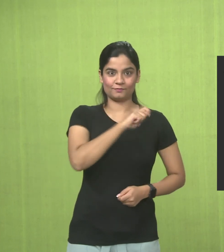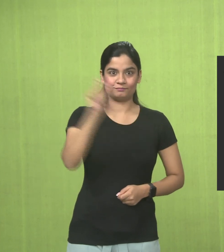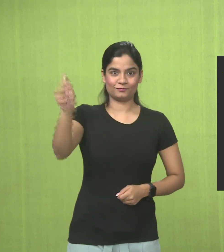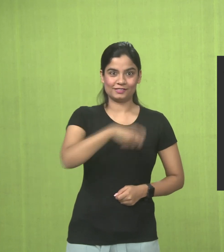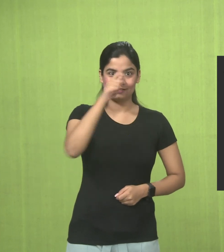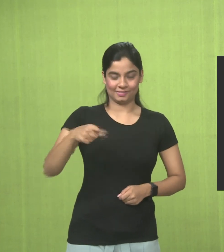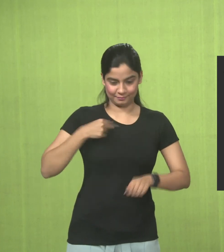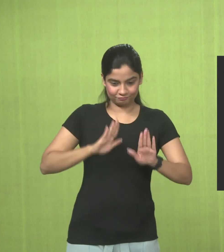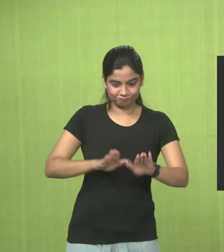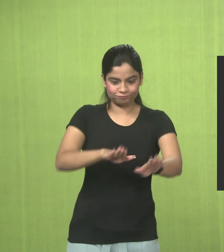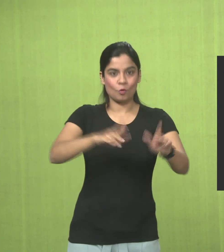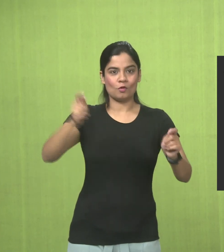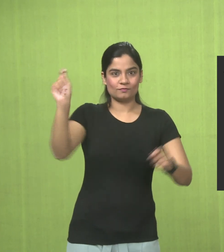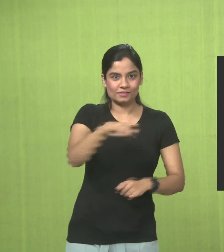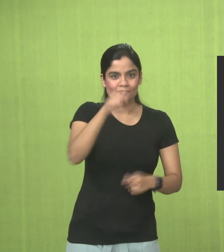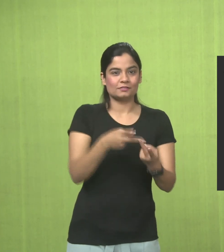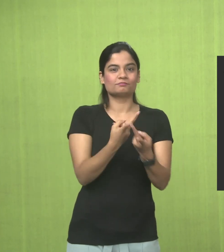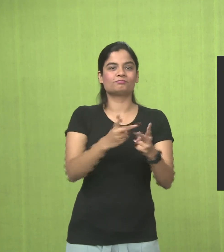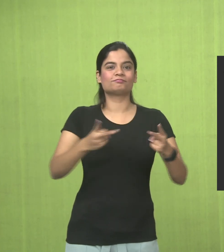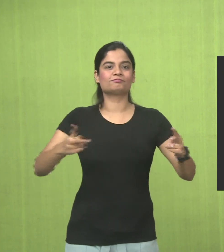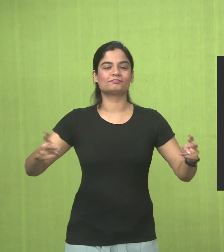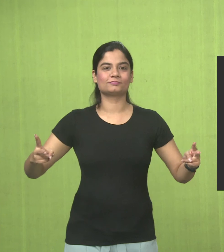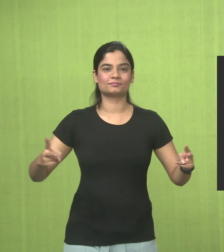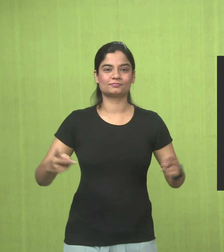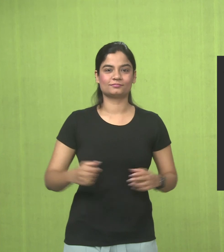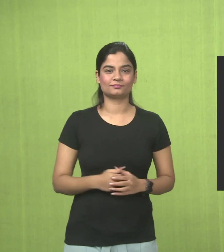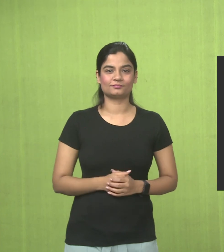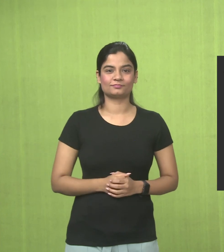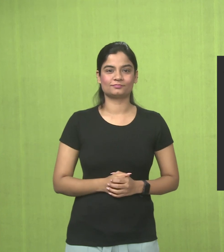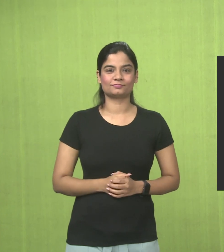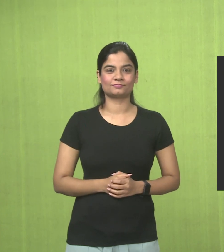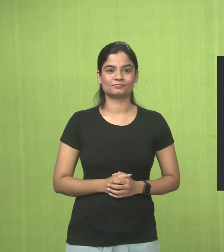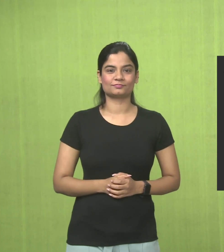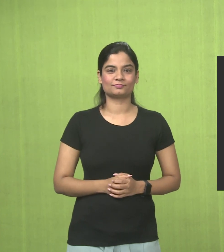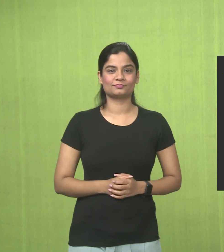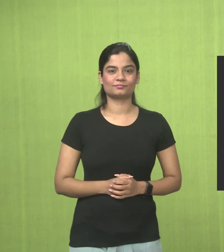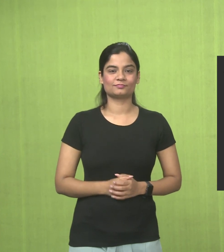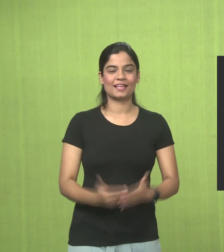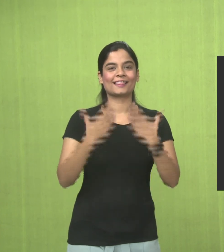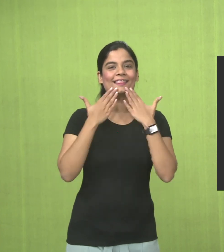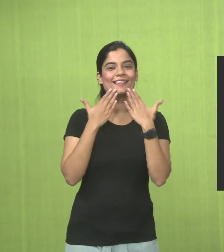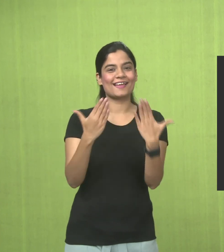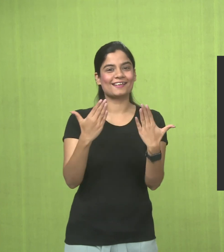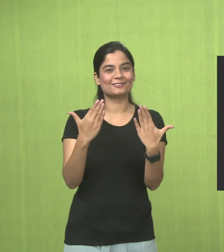textile industry. Thank you.